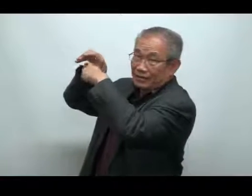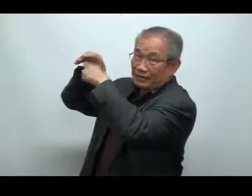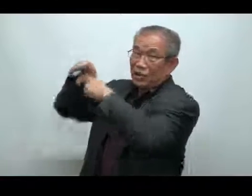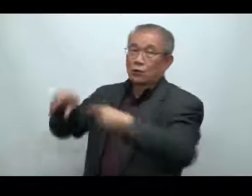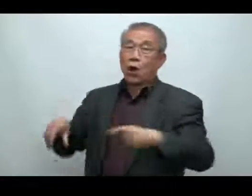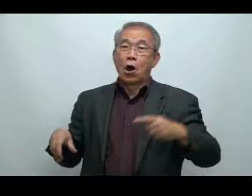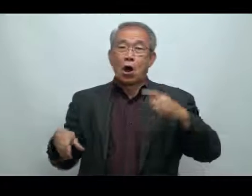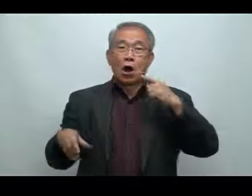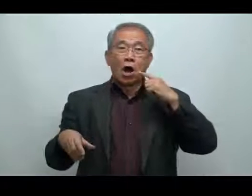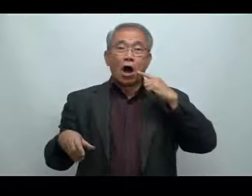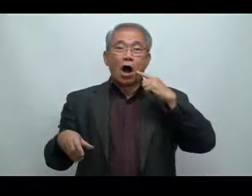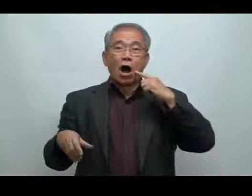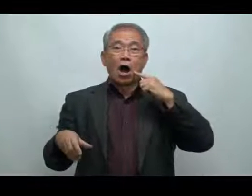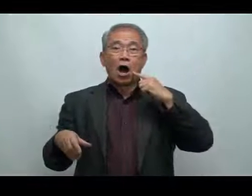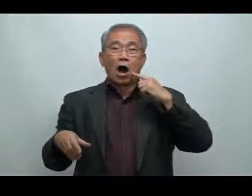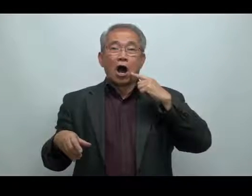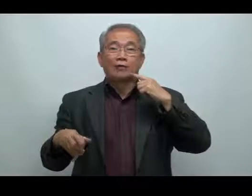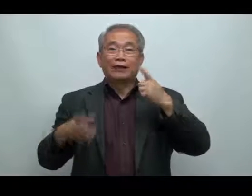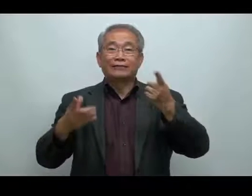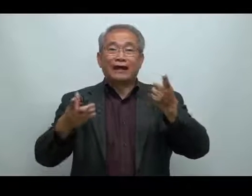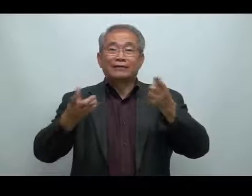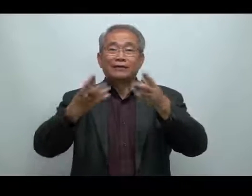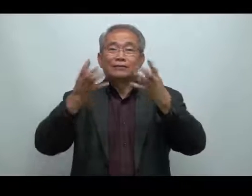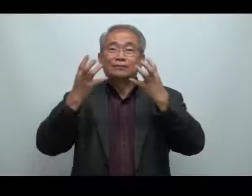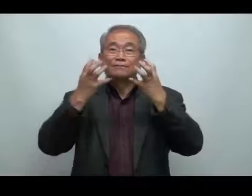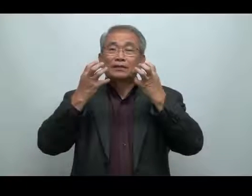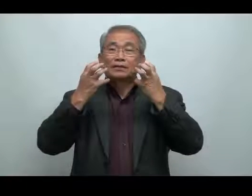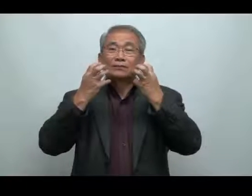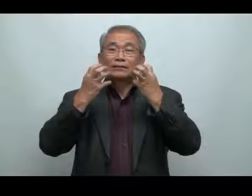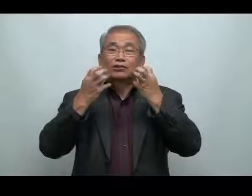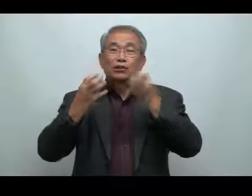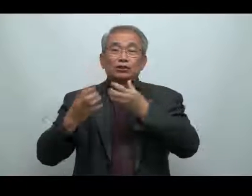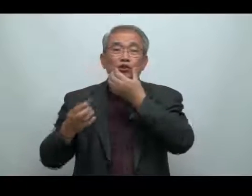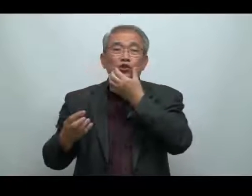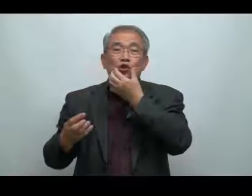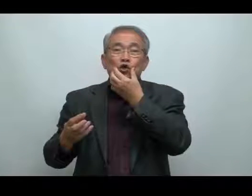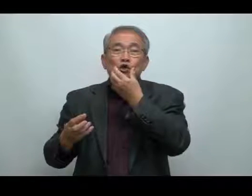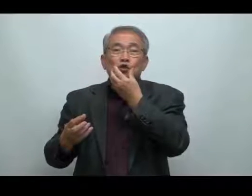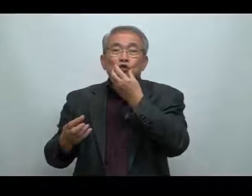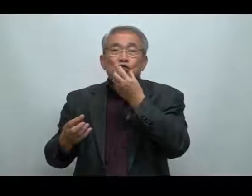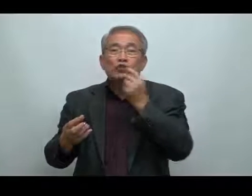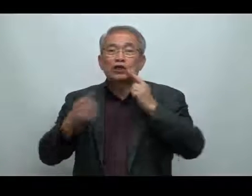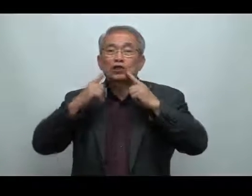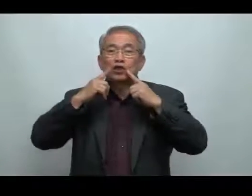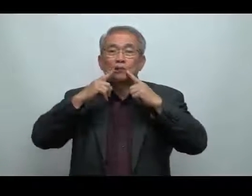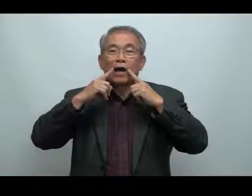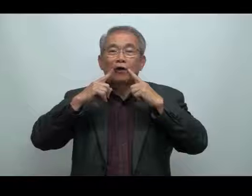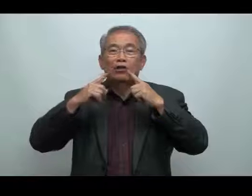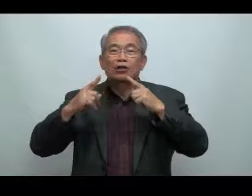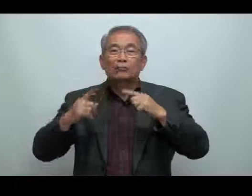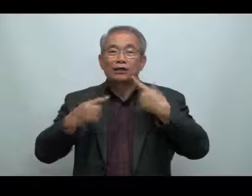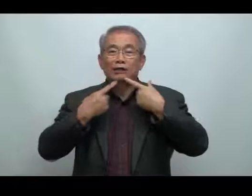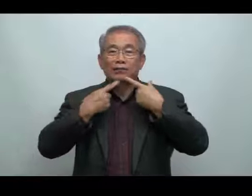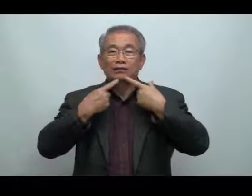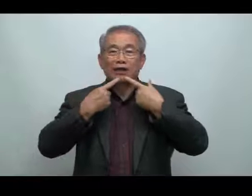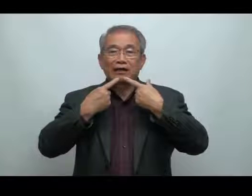this, oh, like that. So make sure you stick your lip out a little bit, but tuck in